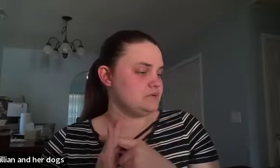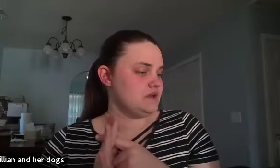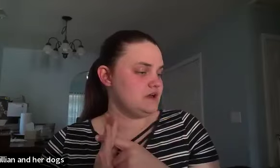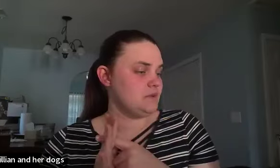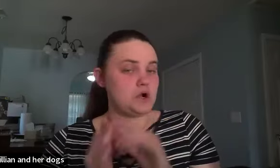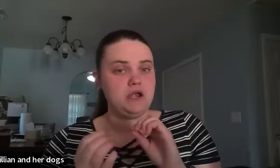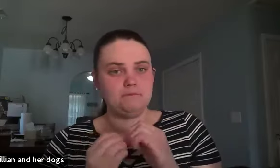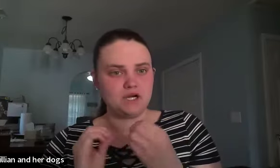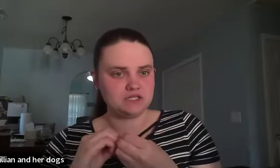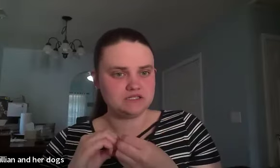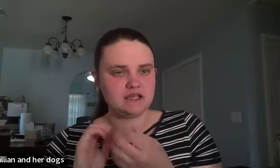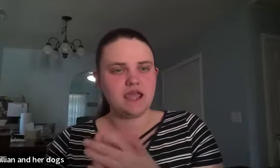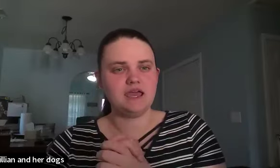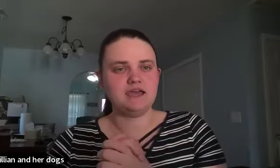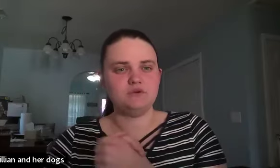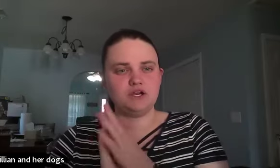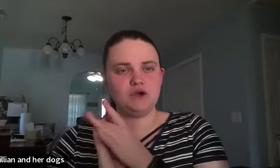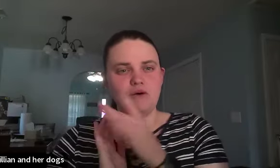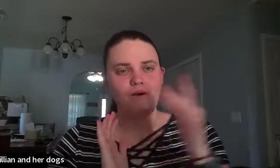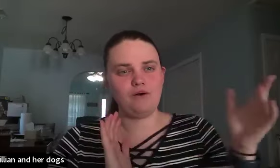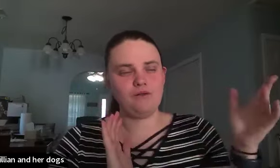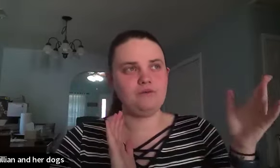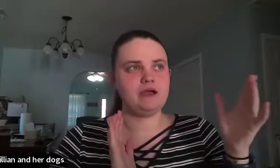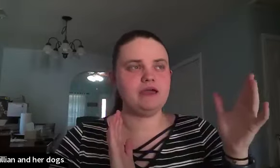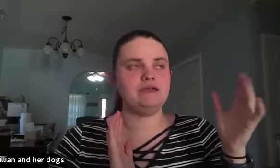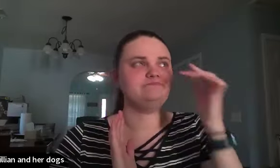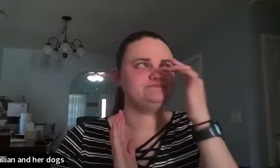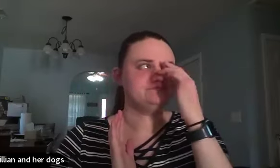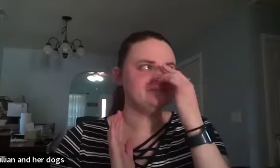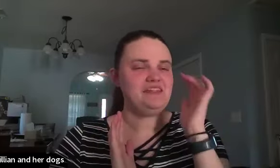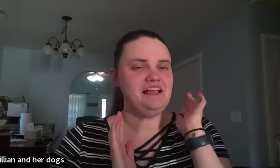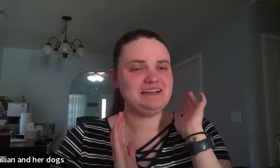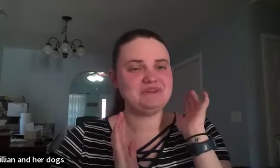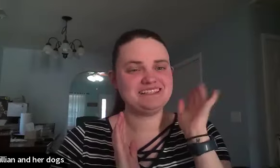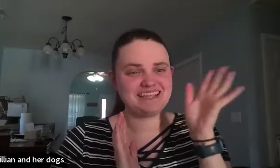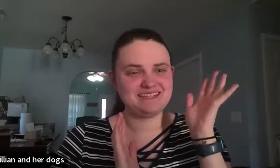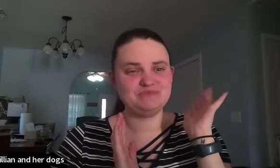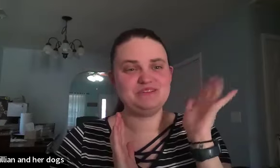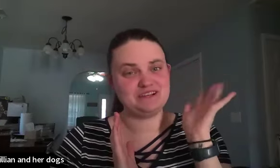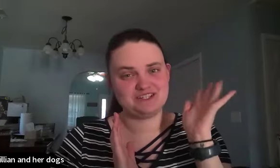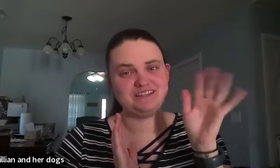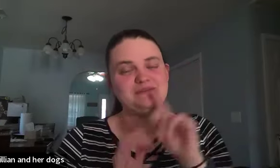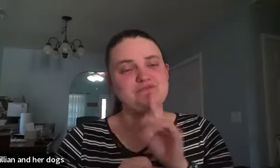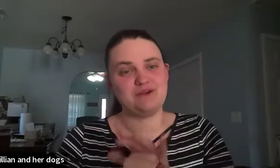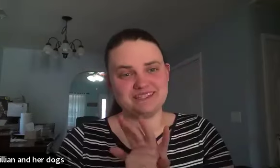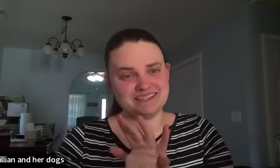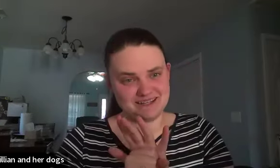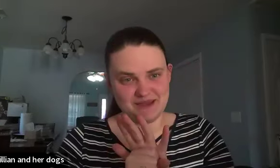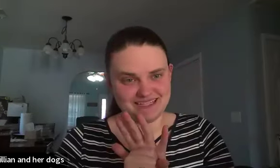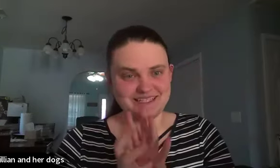with our numbers and we're going to go all the way. I'm going to say this, but do not stress. I promise it's not as bad as it